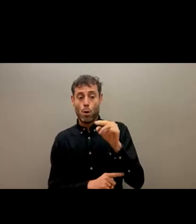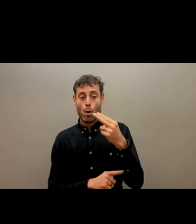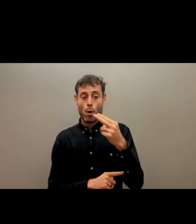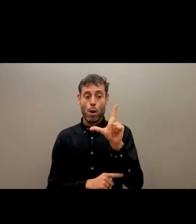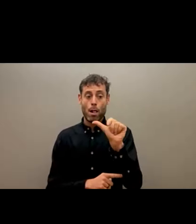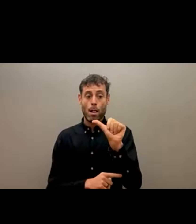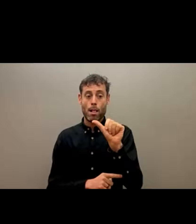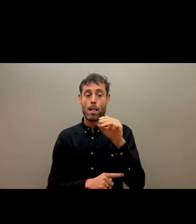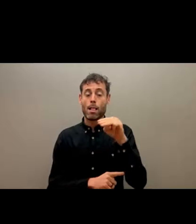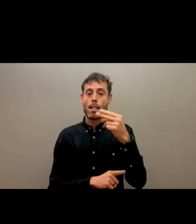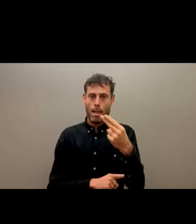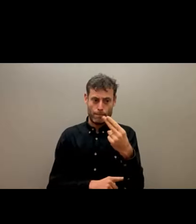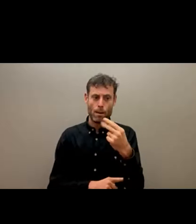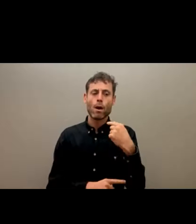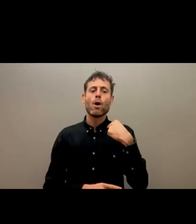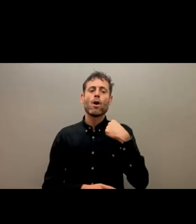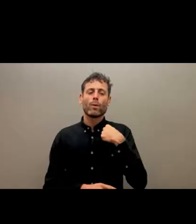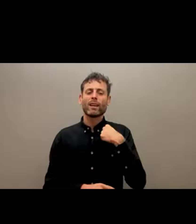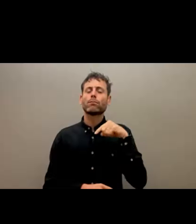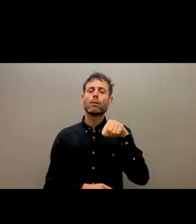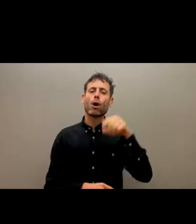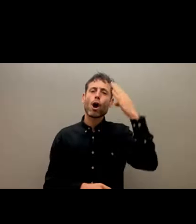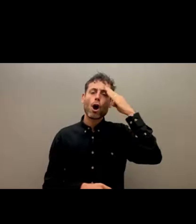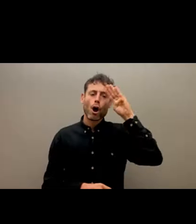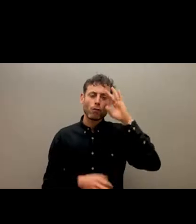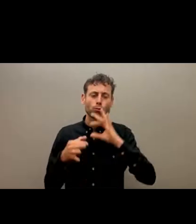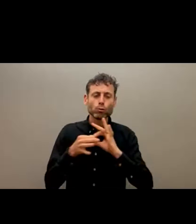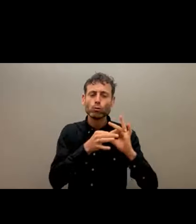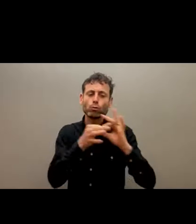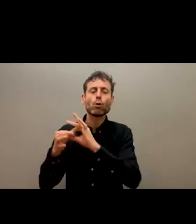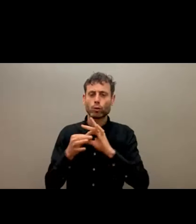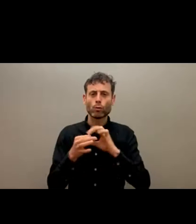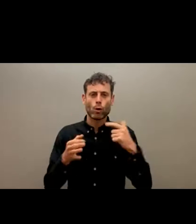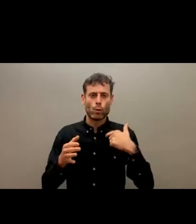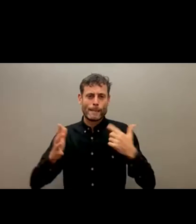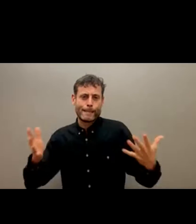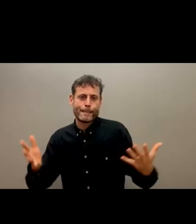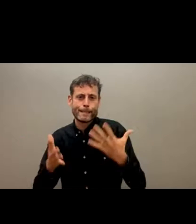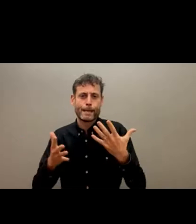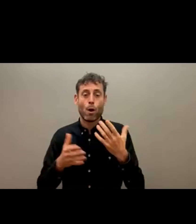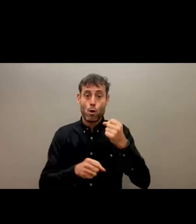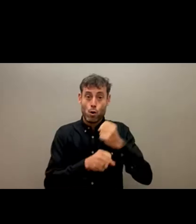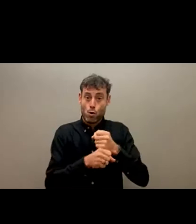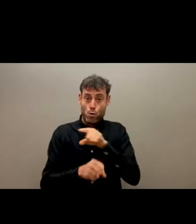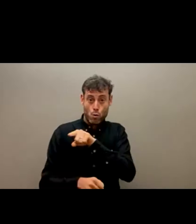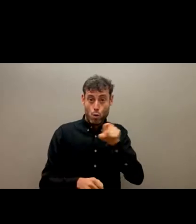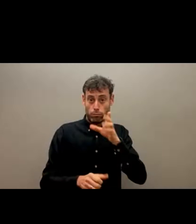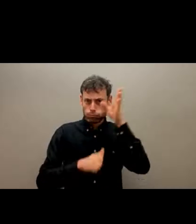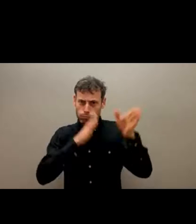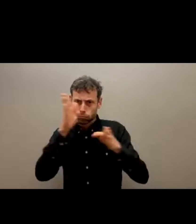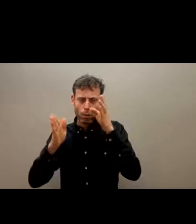solidarity work. And we've been around for some 45 years. So we're like the national alumni of people who have